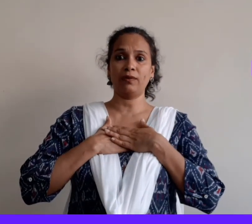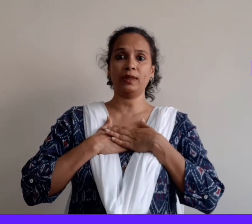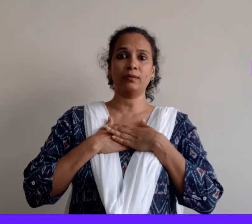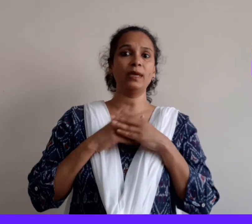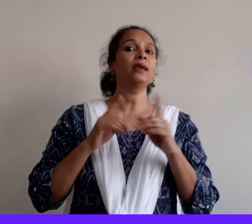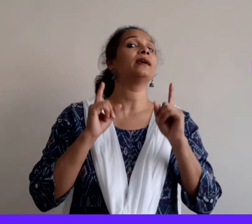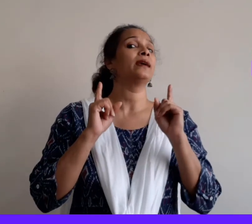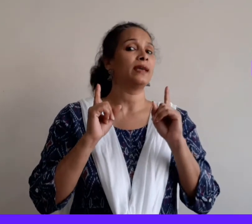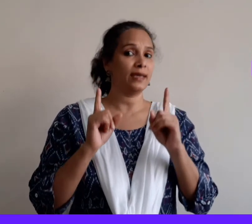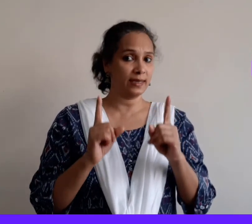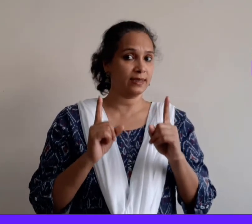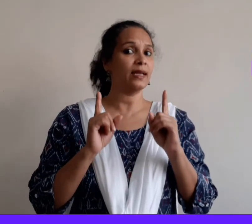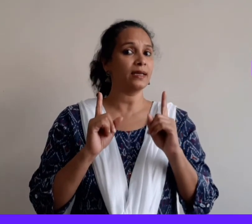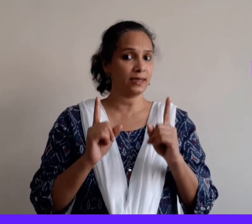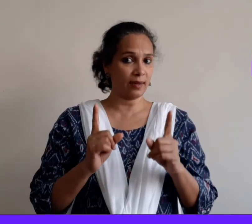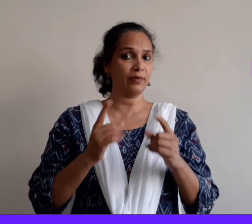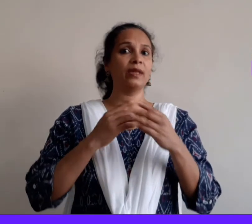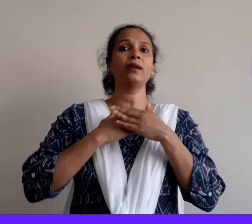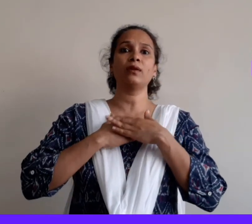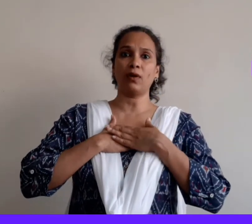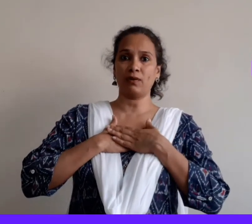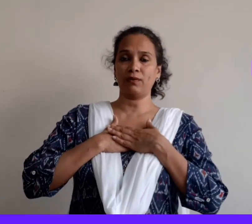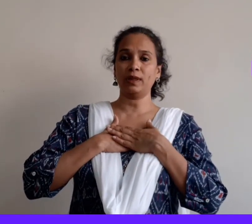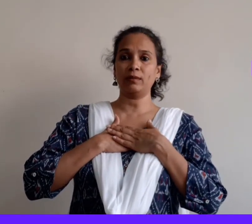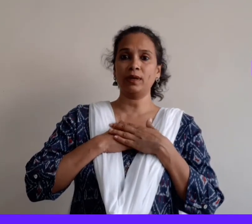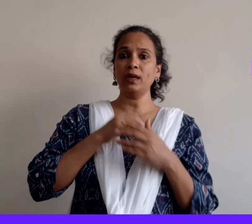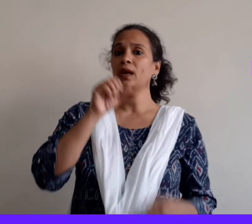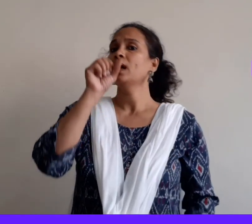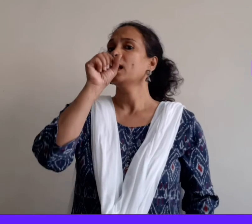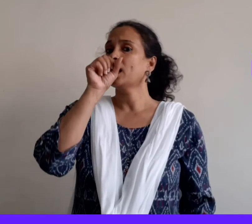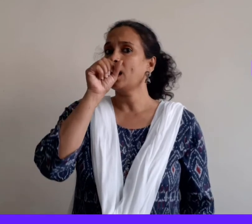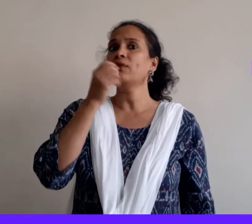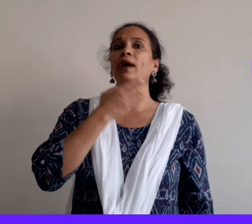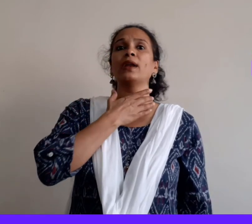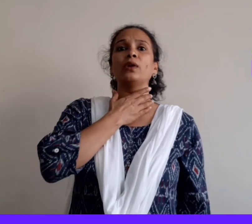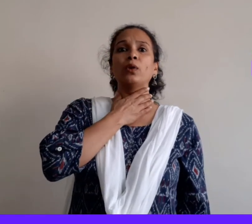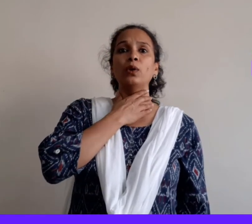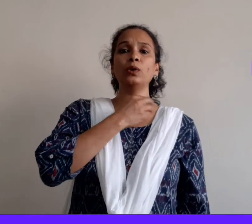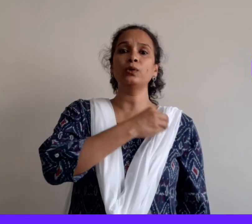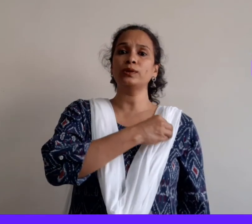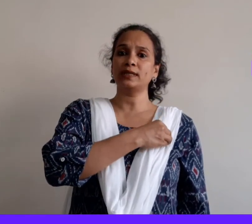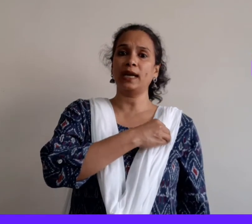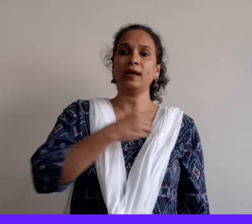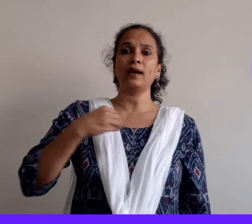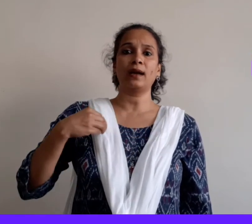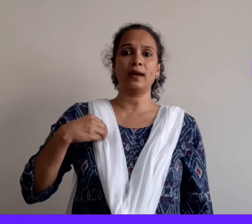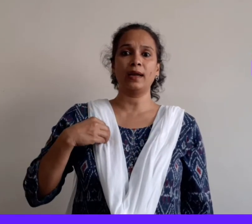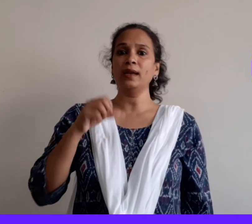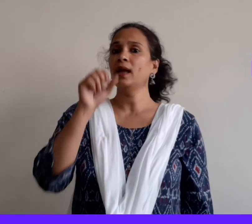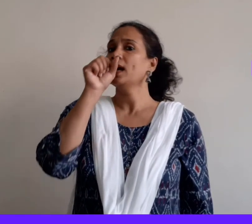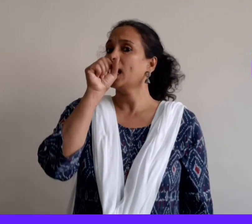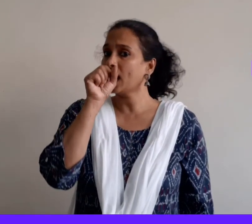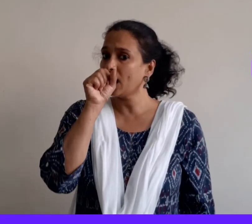with me? Is there something wrong with me? Cough and cold do check again. Cough